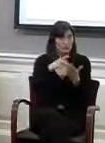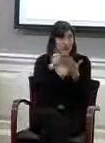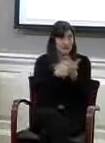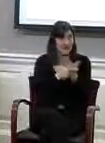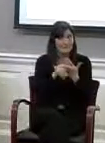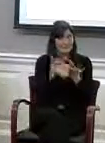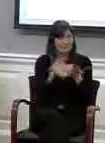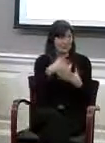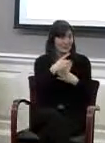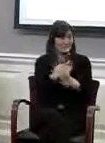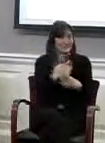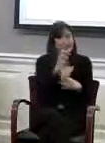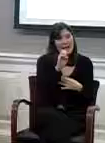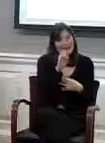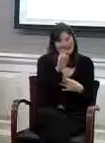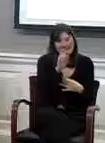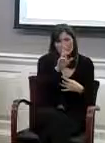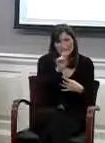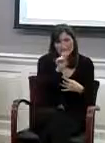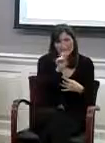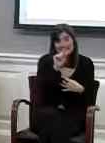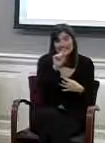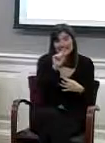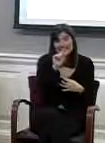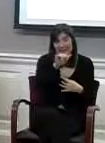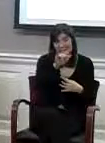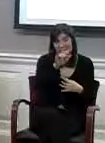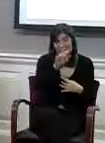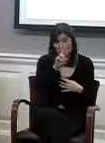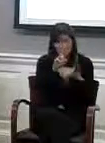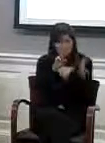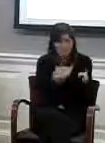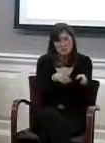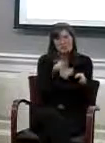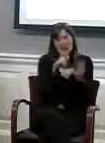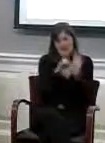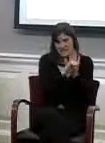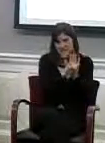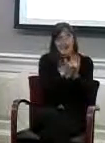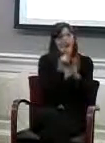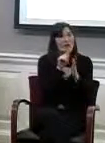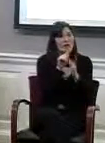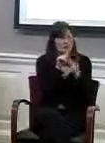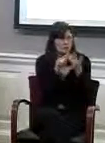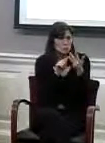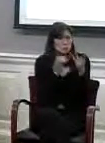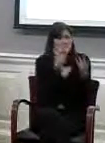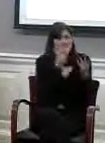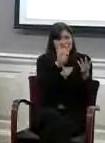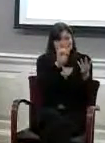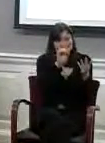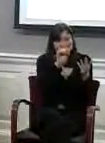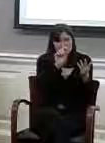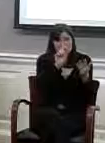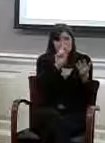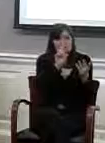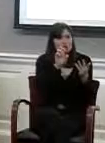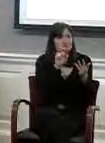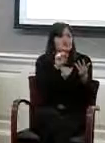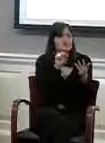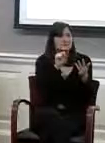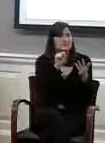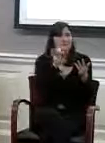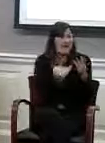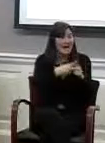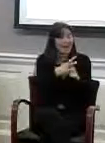Taylor has identified a few features of this kind of organized learning, which includes conditions that